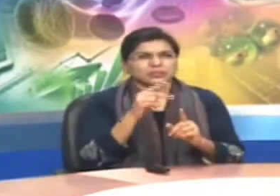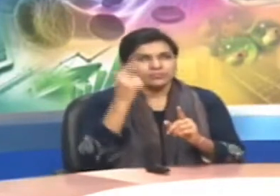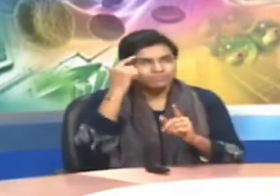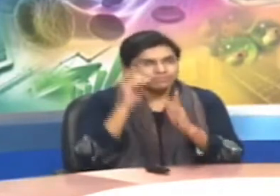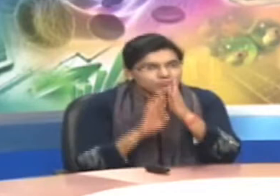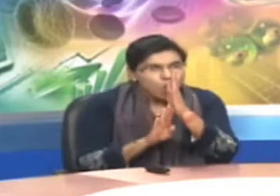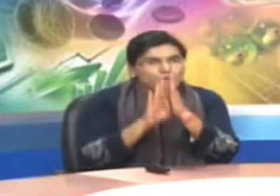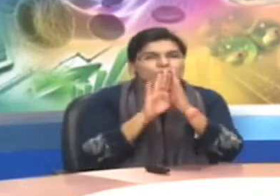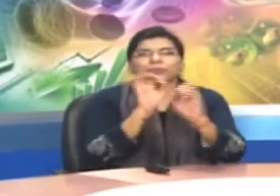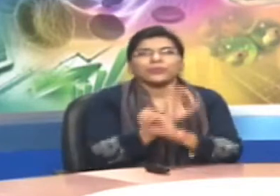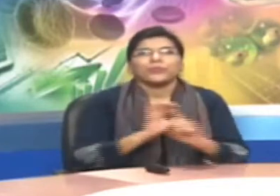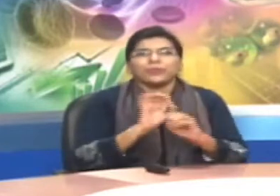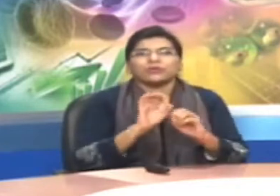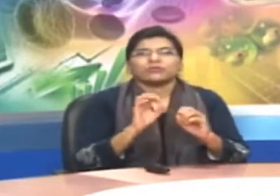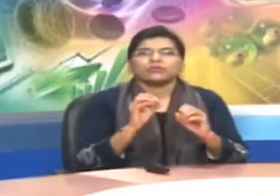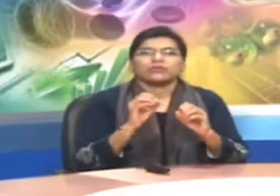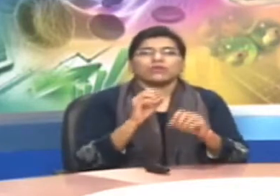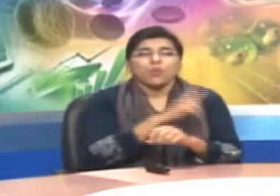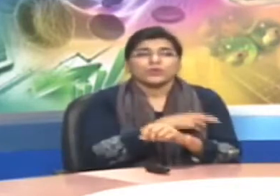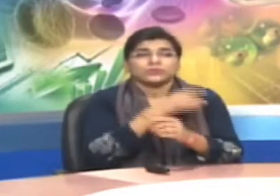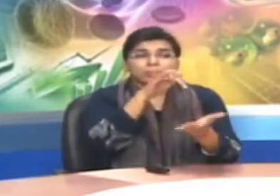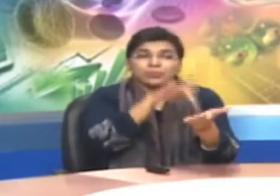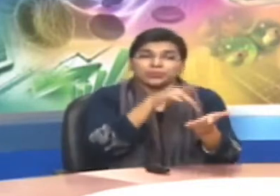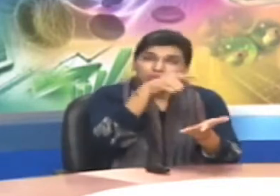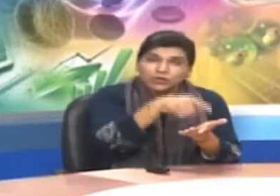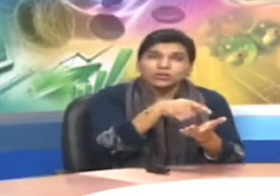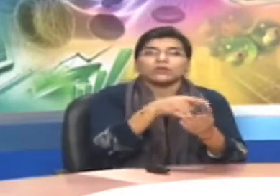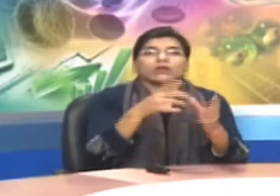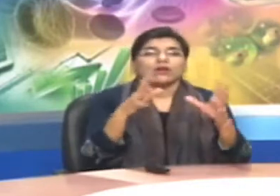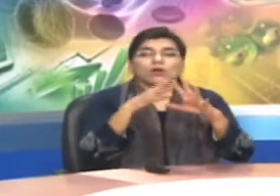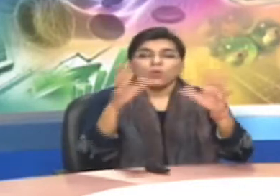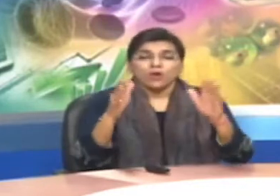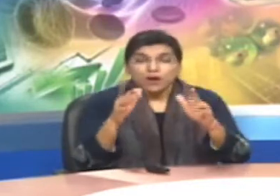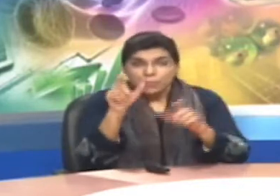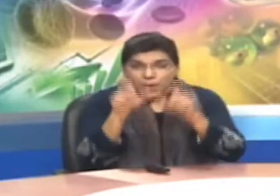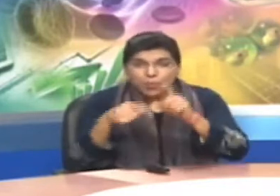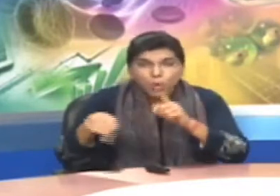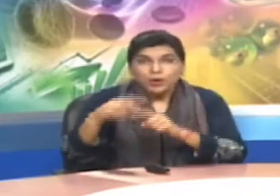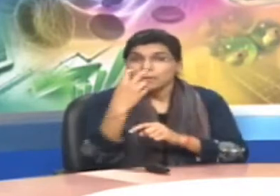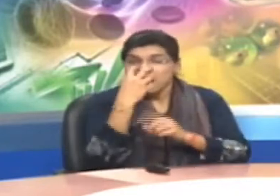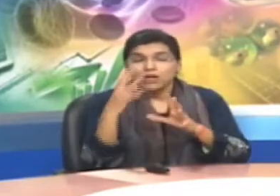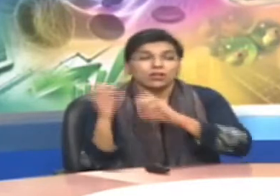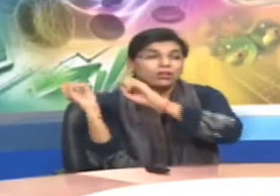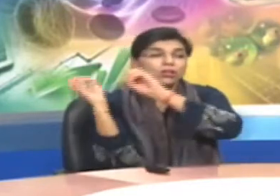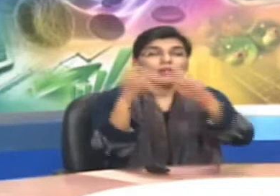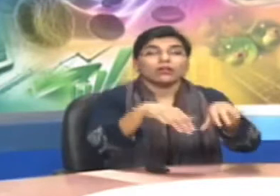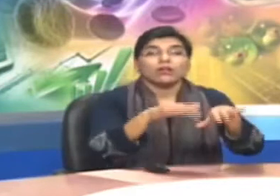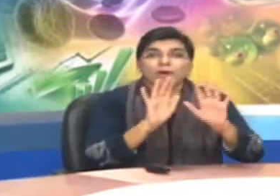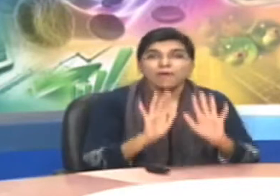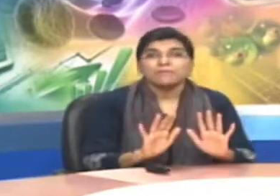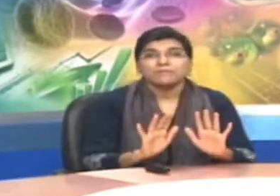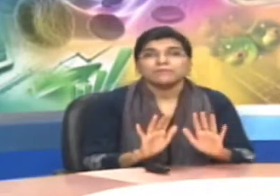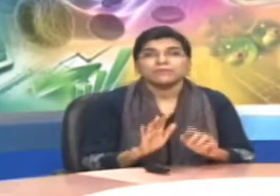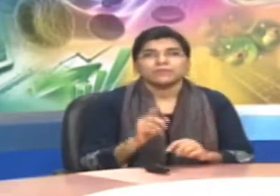There were no value of those classes because there was no proper